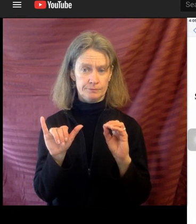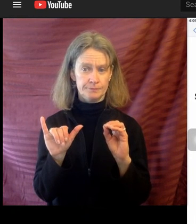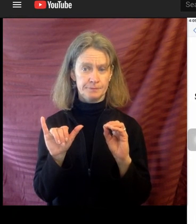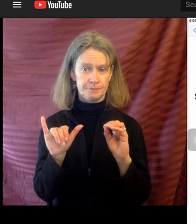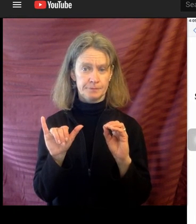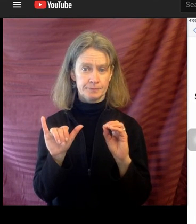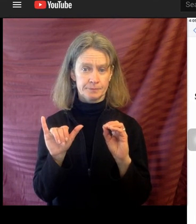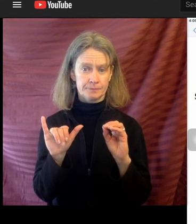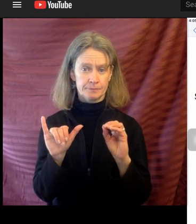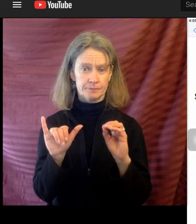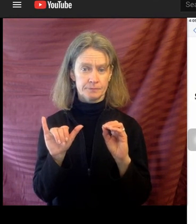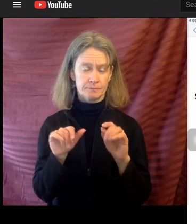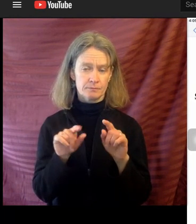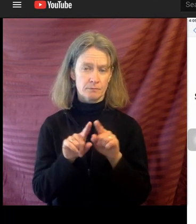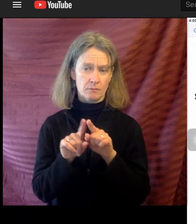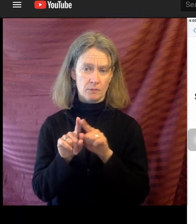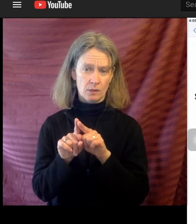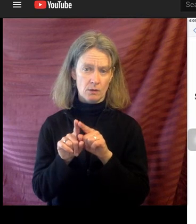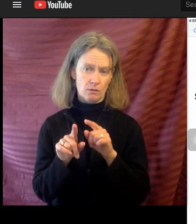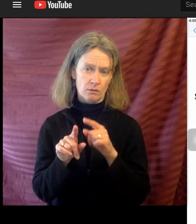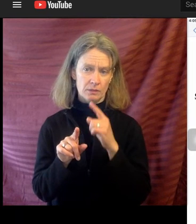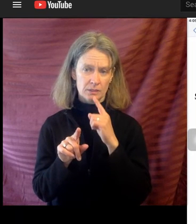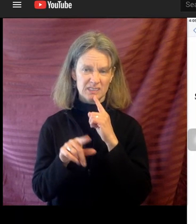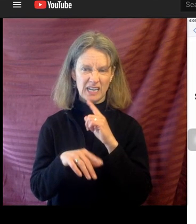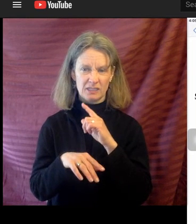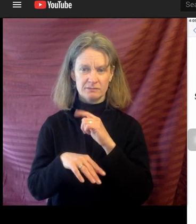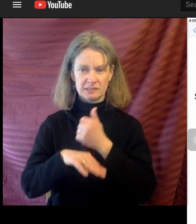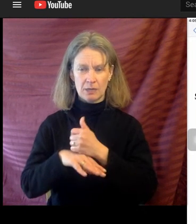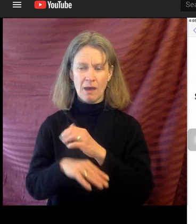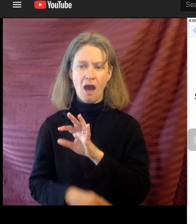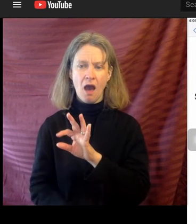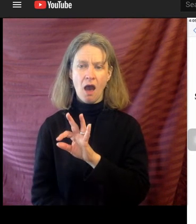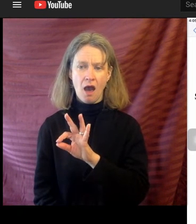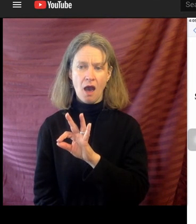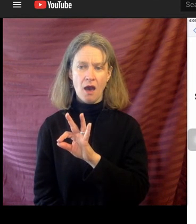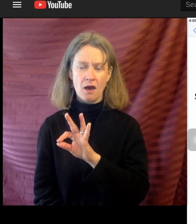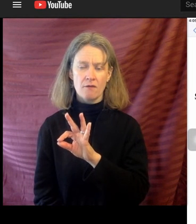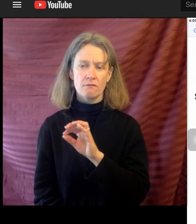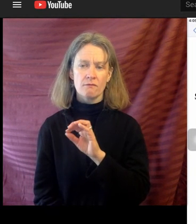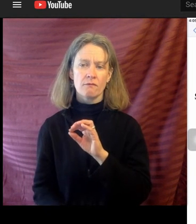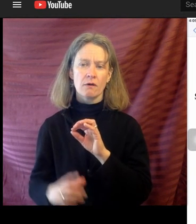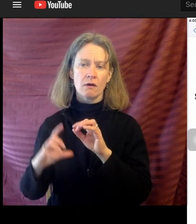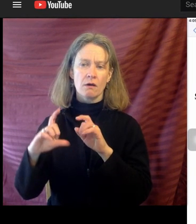which is also known as setting f of x equal to 0.